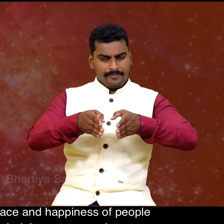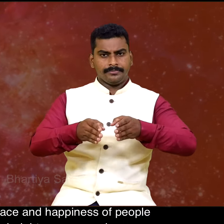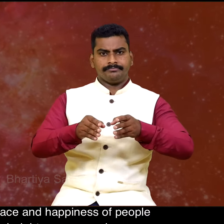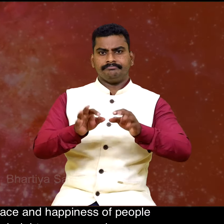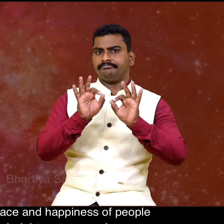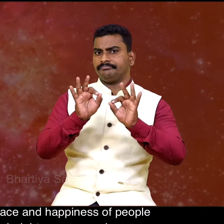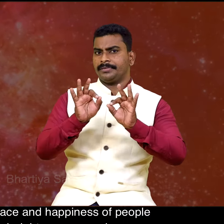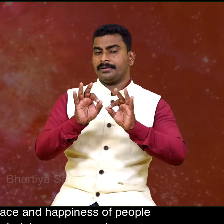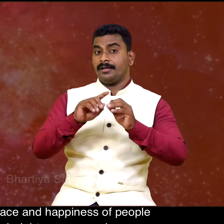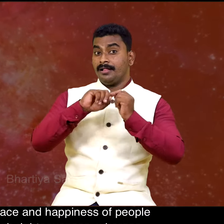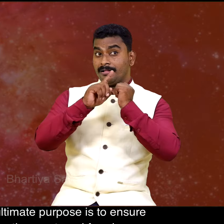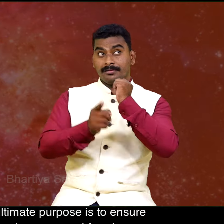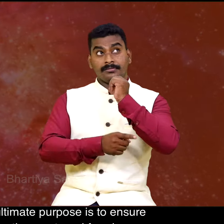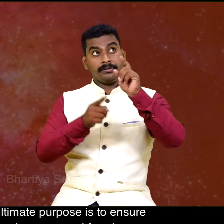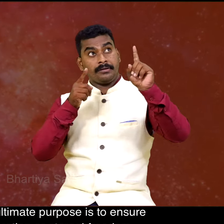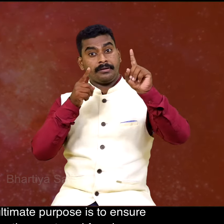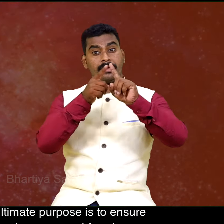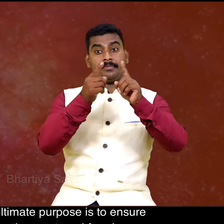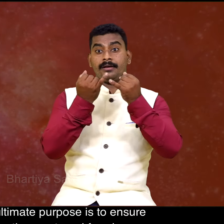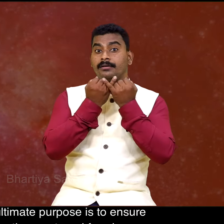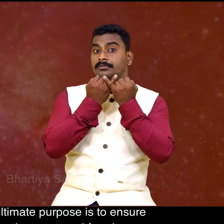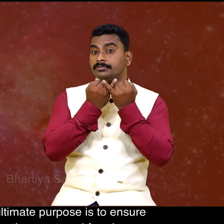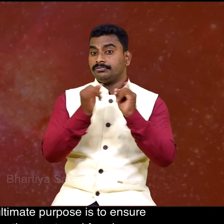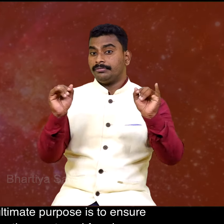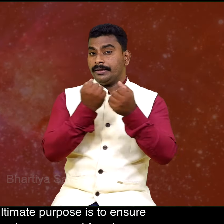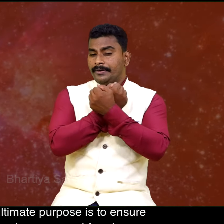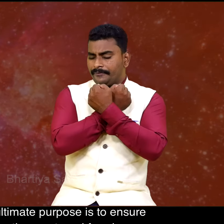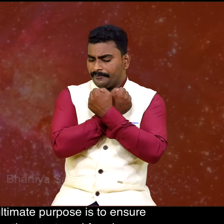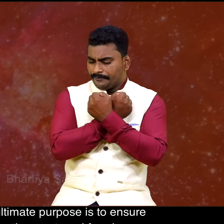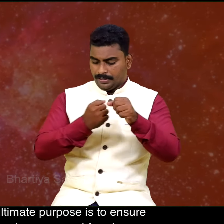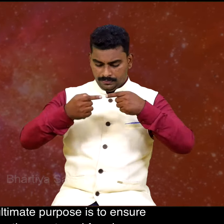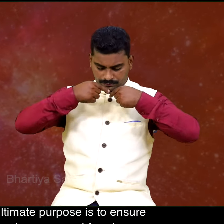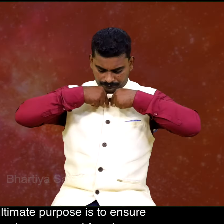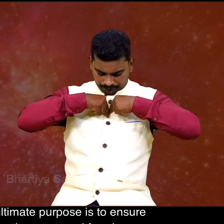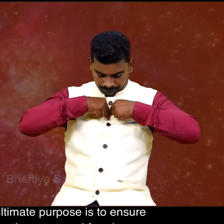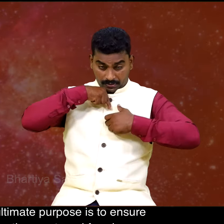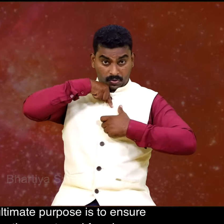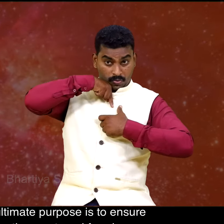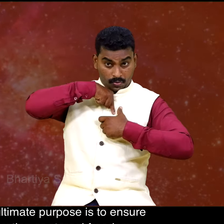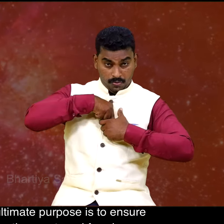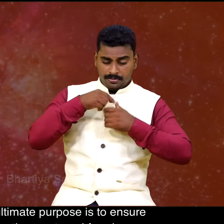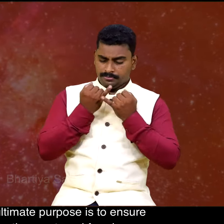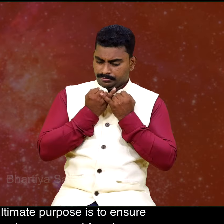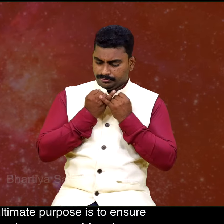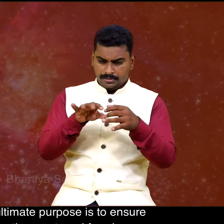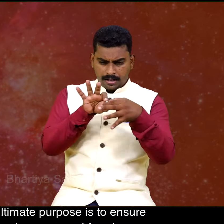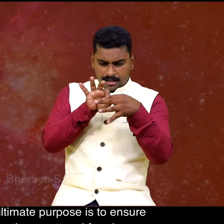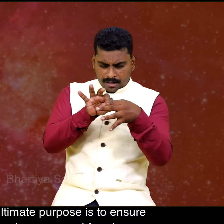ultimate purpose is to ensure liberation or eternal freedom from suffering